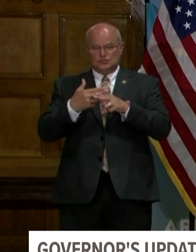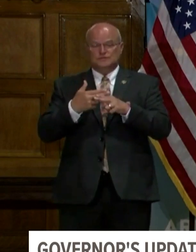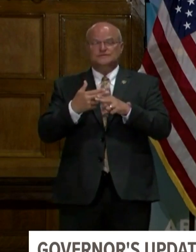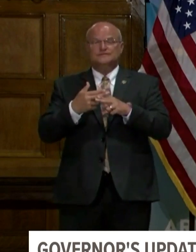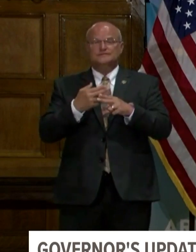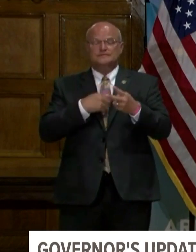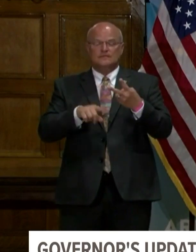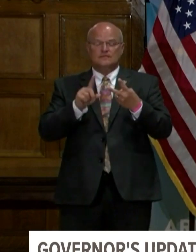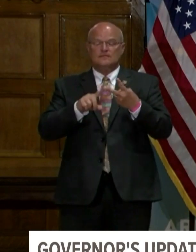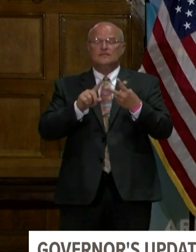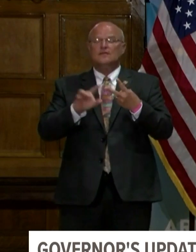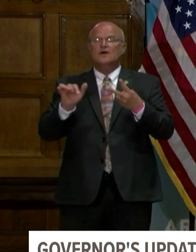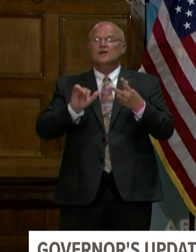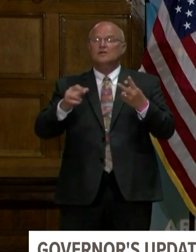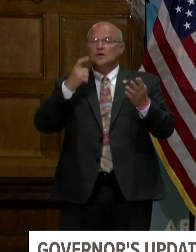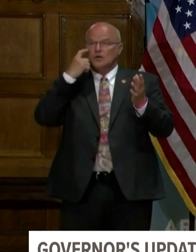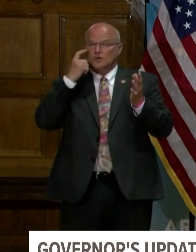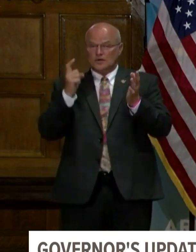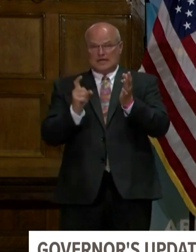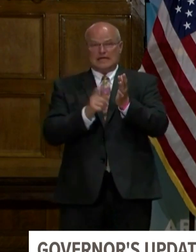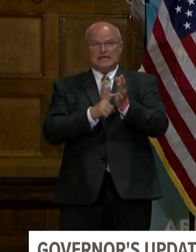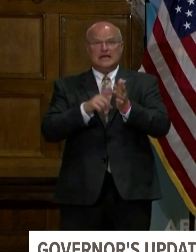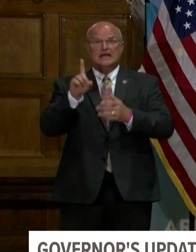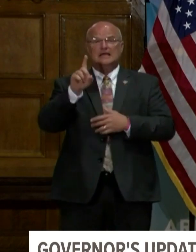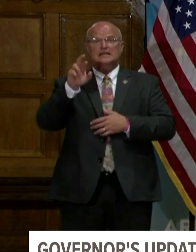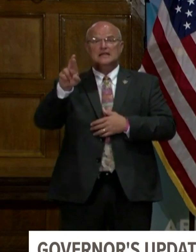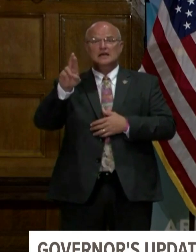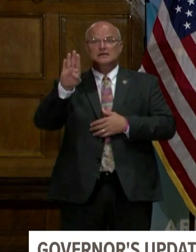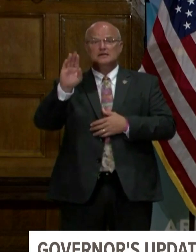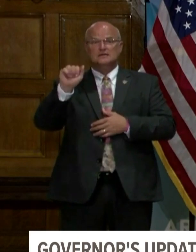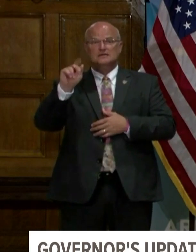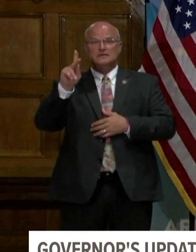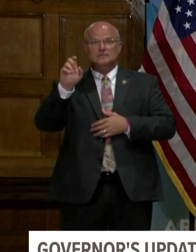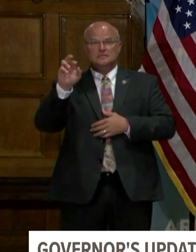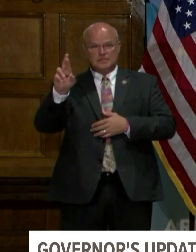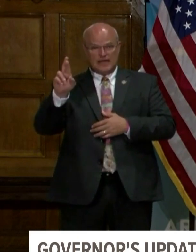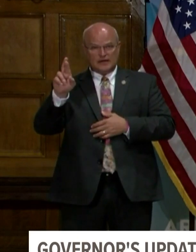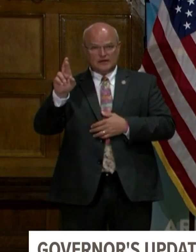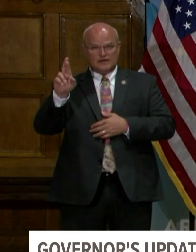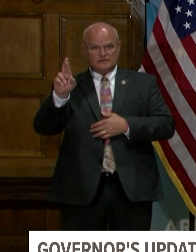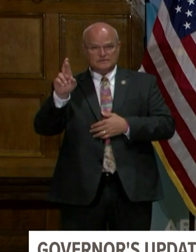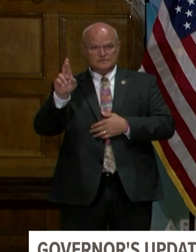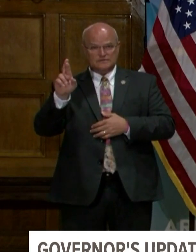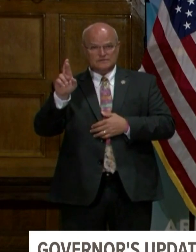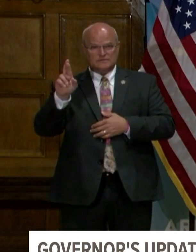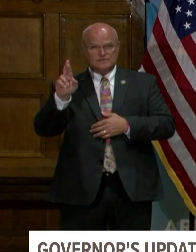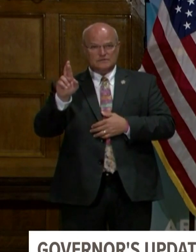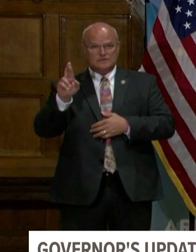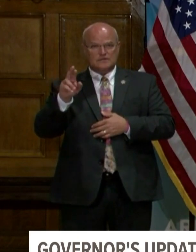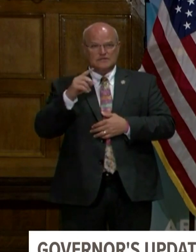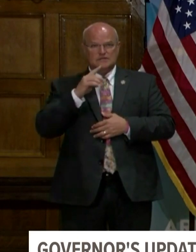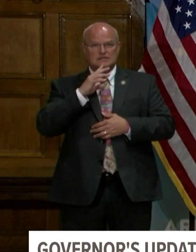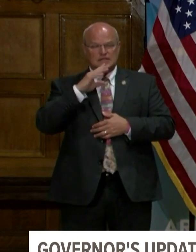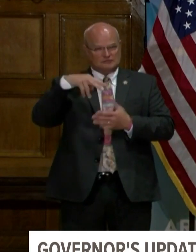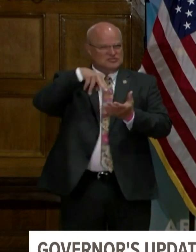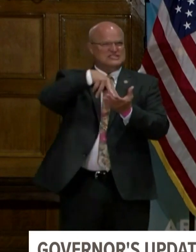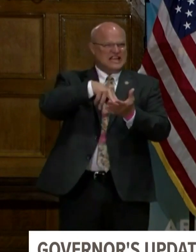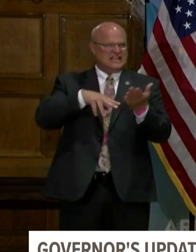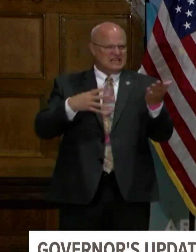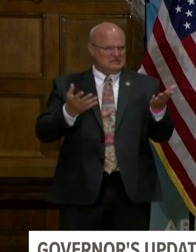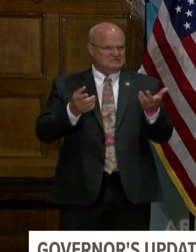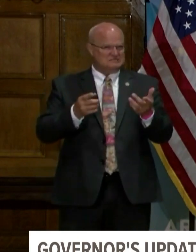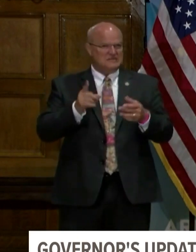just a little bit, but I also want to recognize Dr. Baker. Dr. Baker, if you'd just take a little, stand